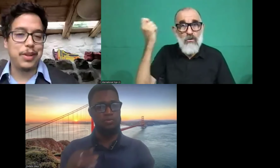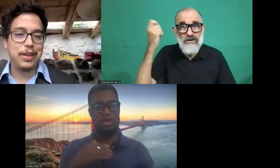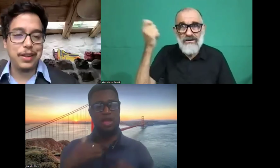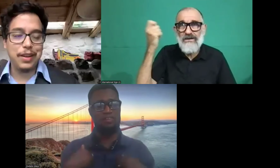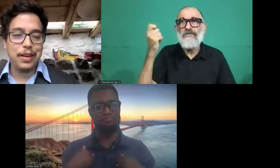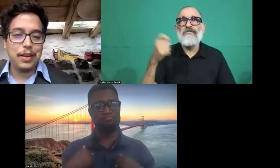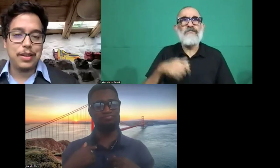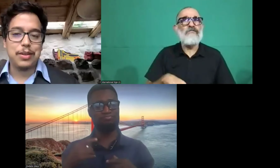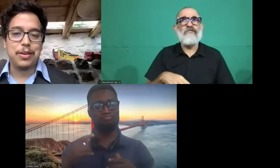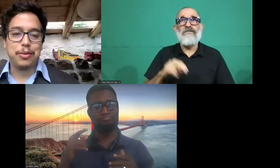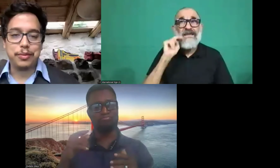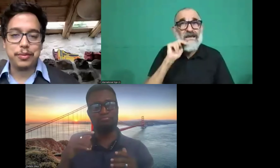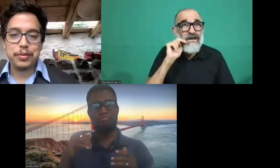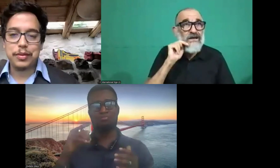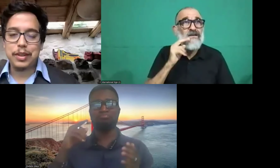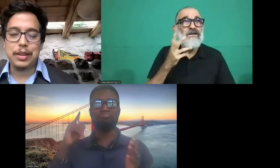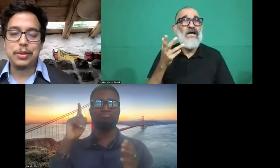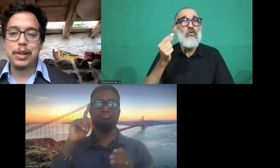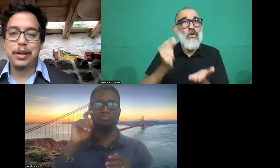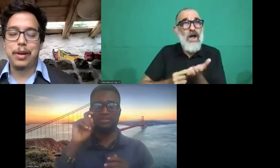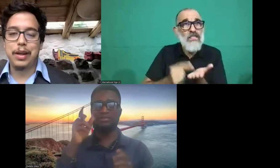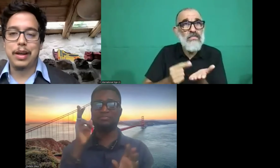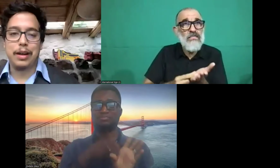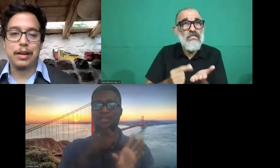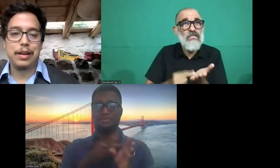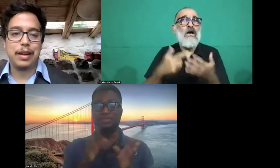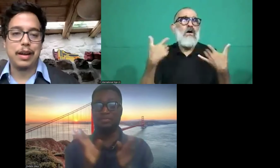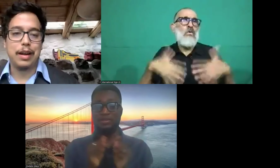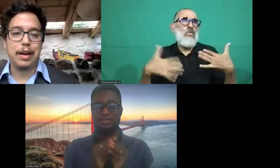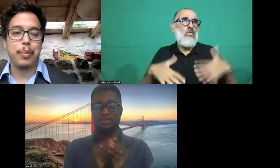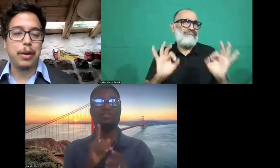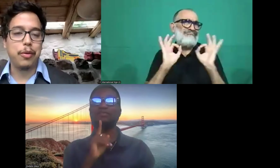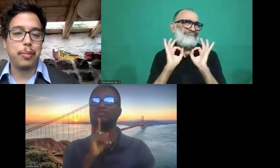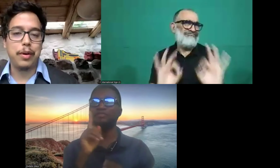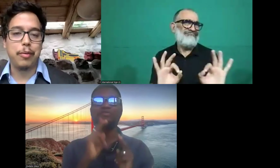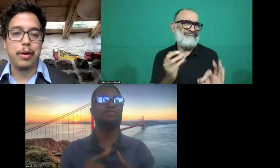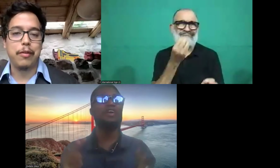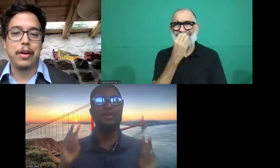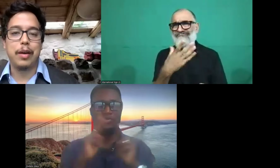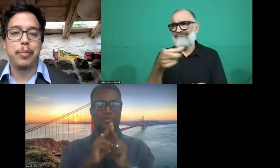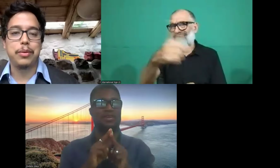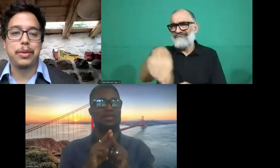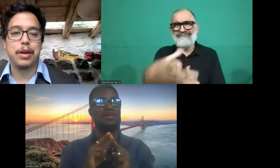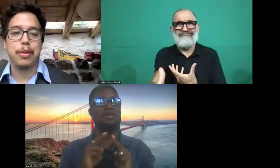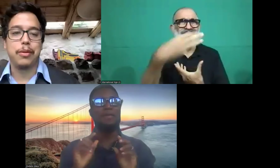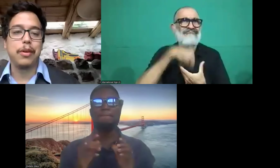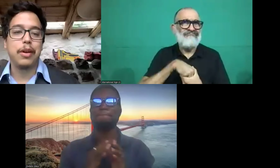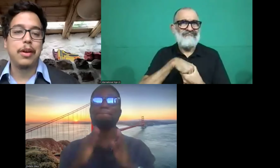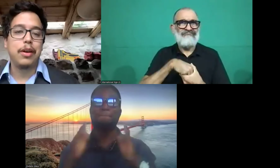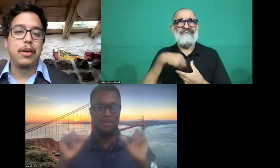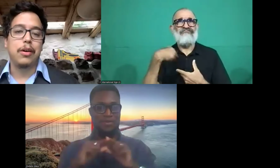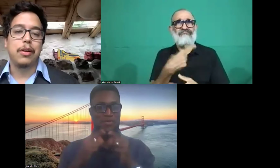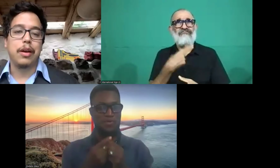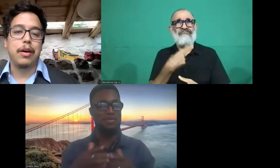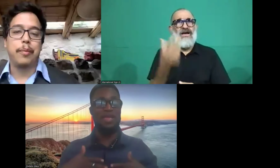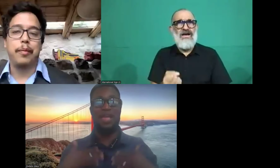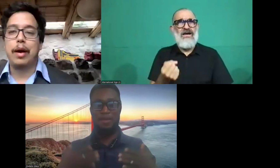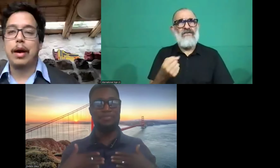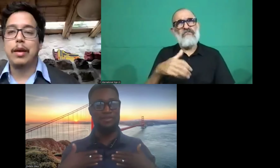in the meeting, so it's really a big group. We are very happy to share with you